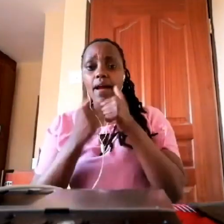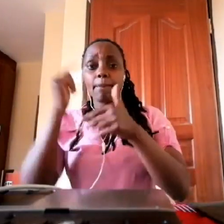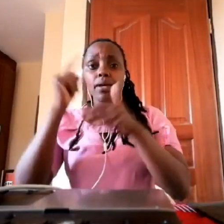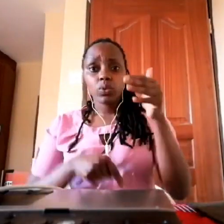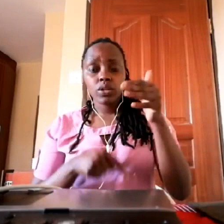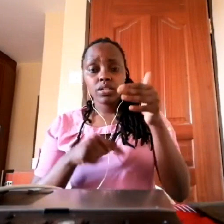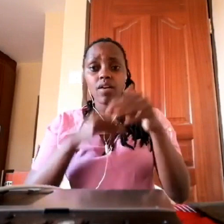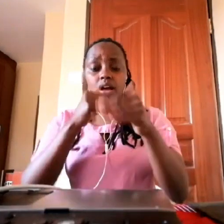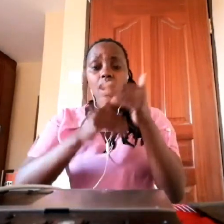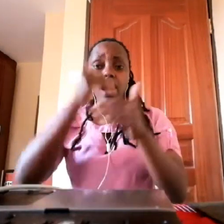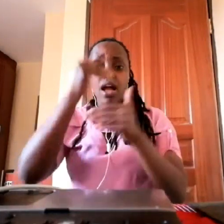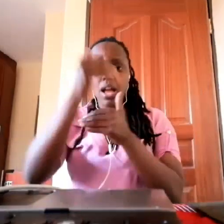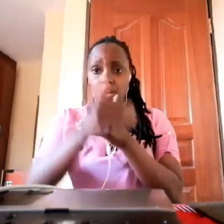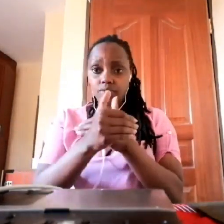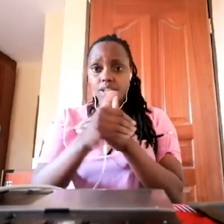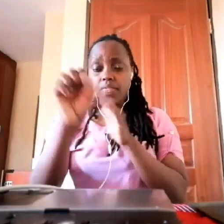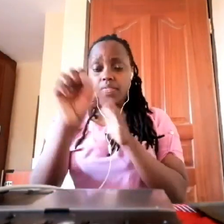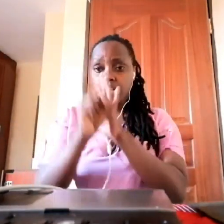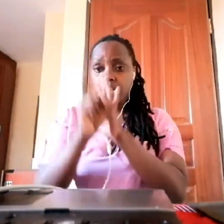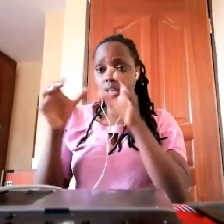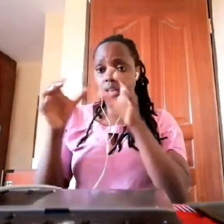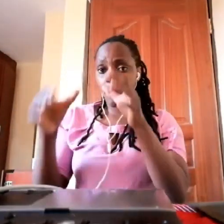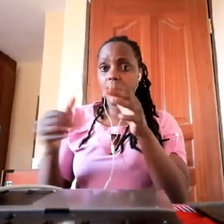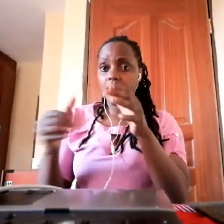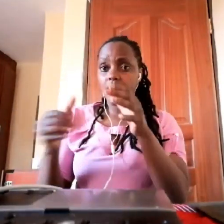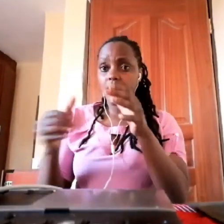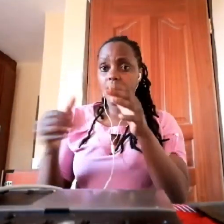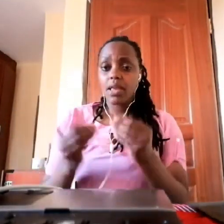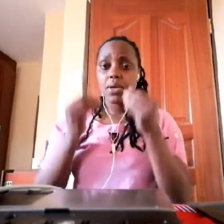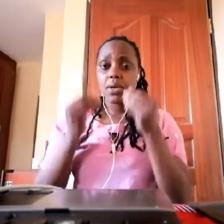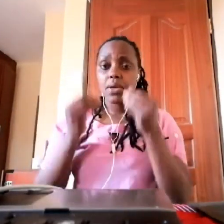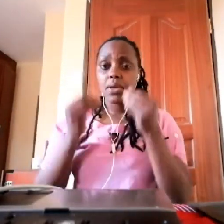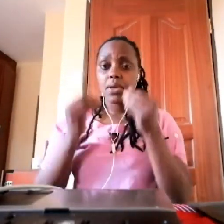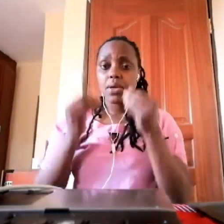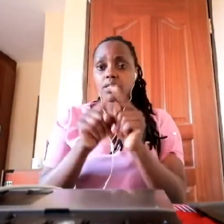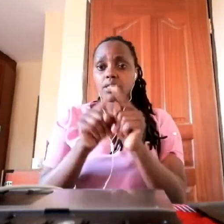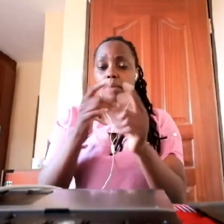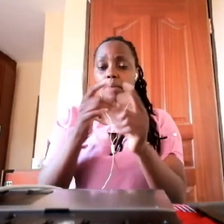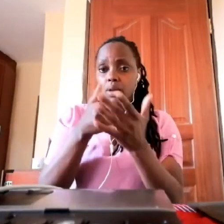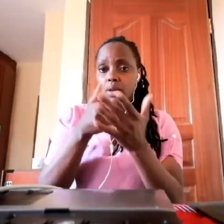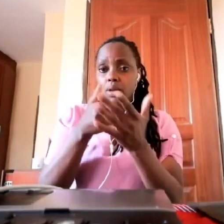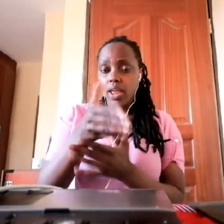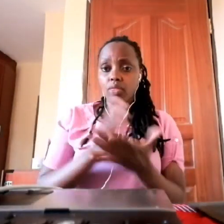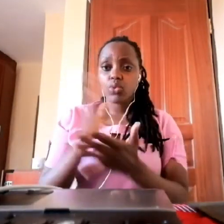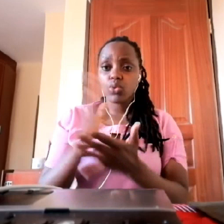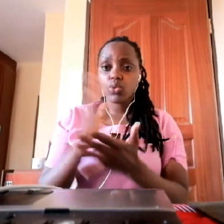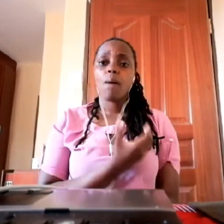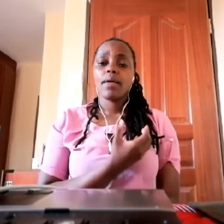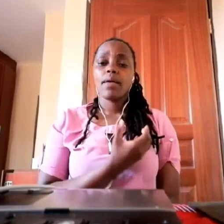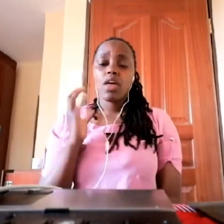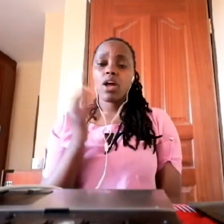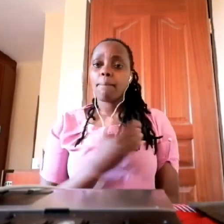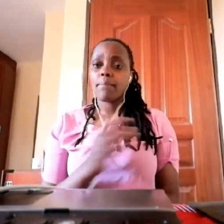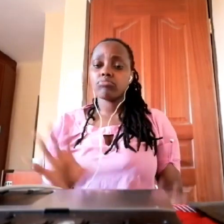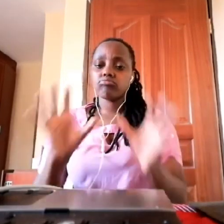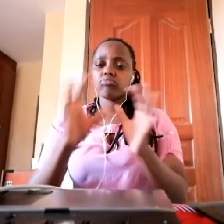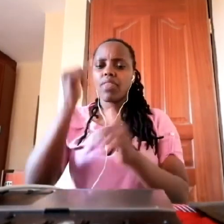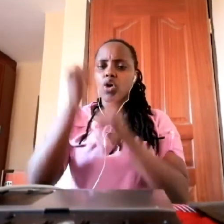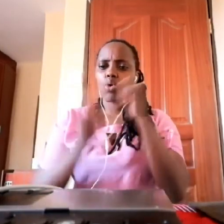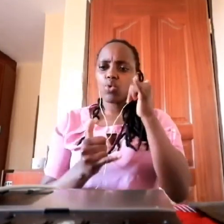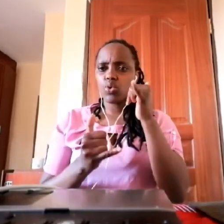the state party report has been submitted and considered by the committee? The committee issues concluding